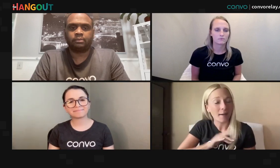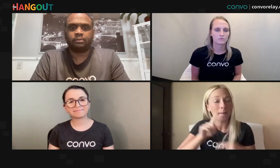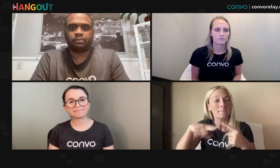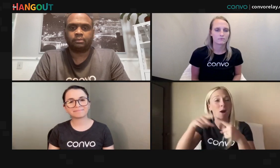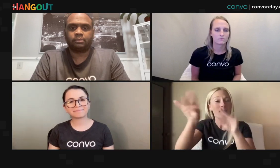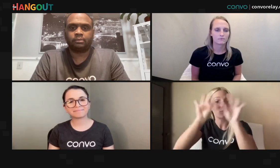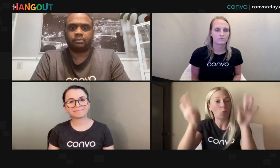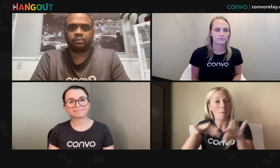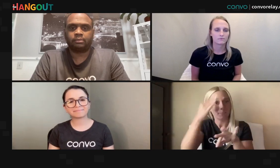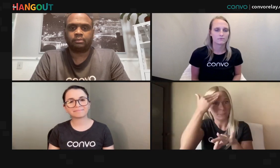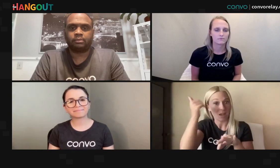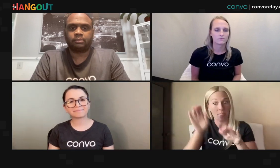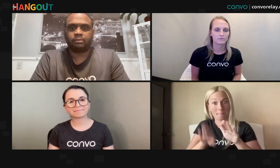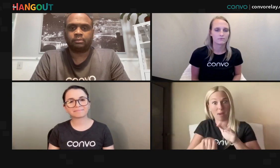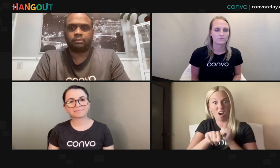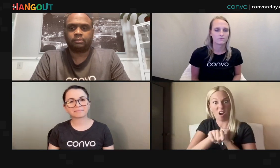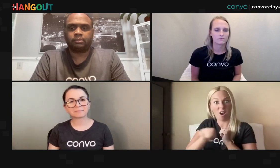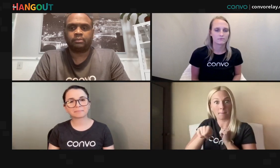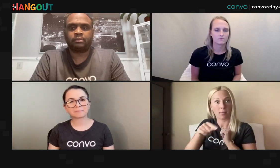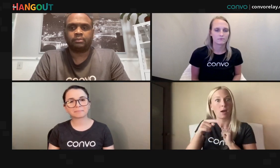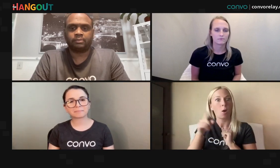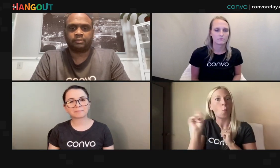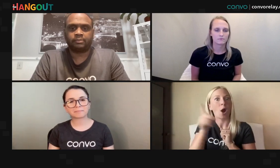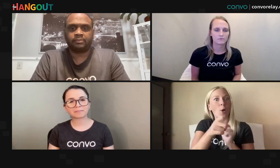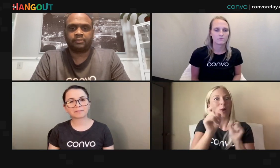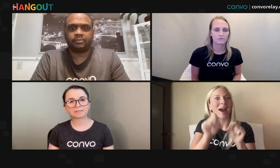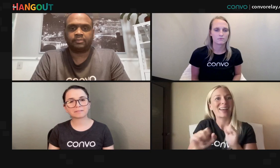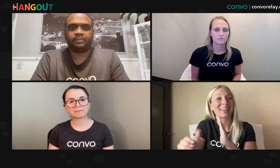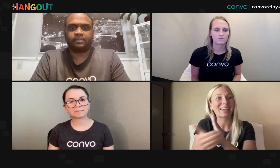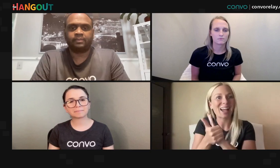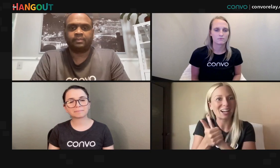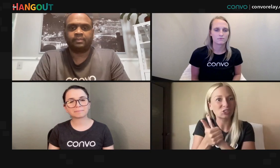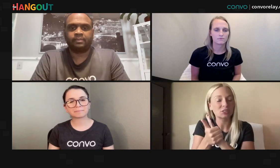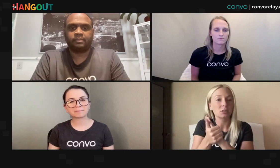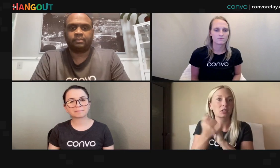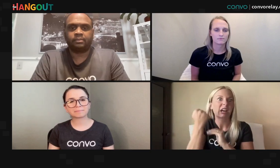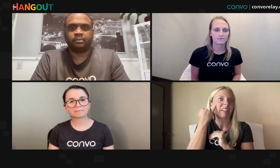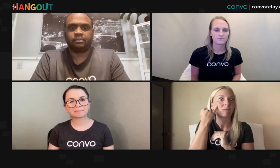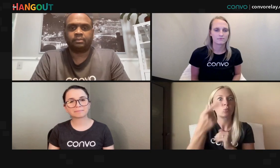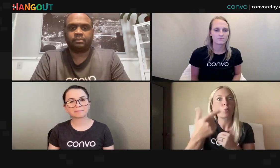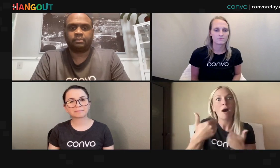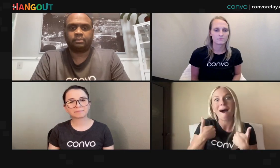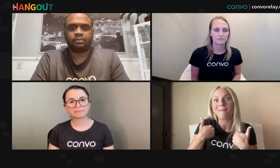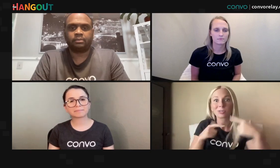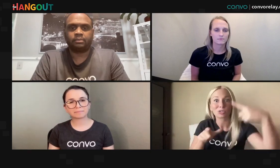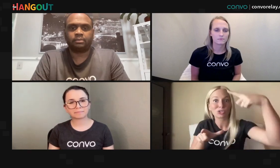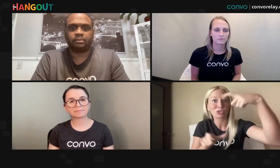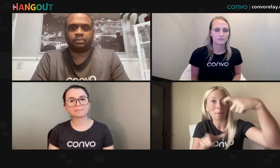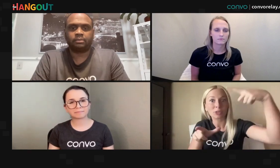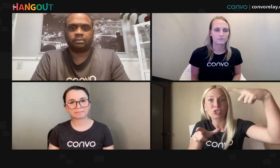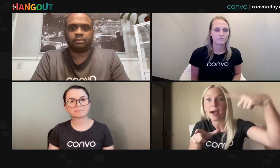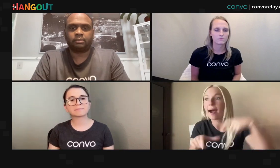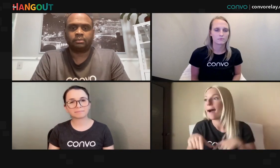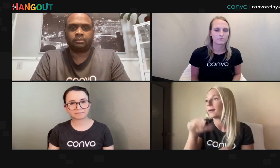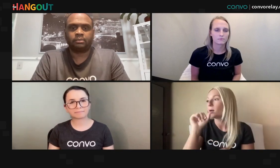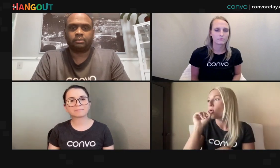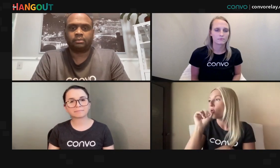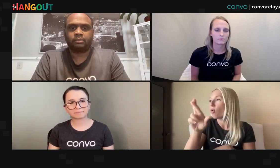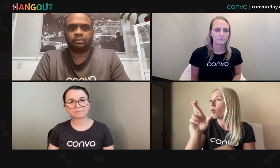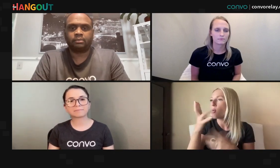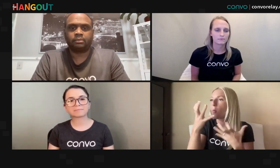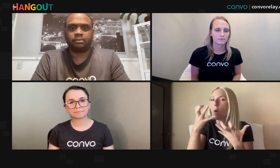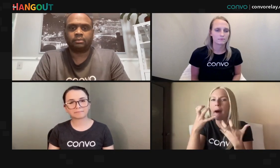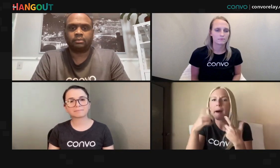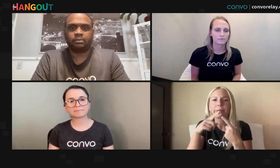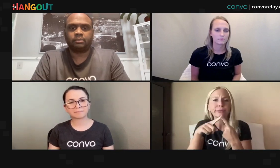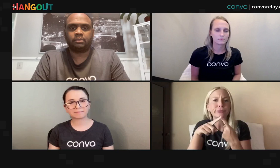out. And what's great about that form is on the bottom, you'll be able to attach any information. So let's say you